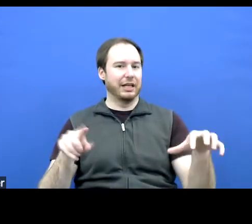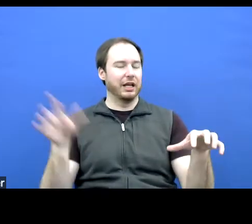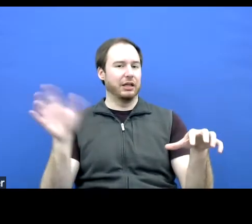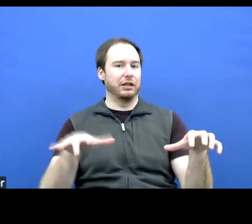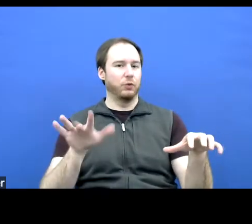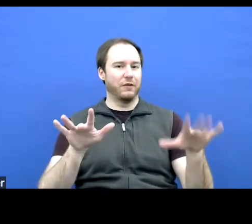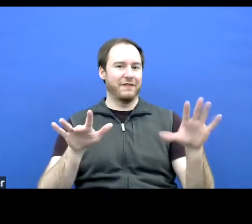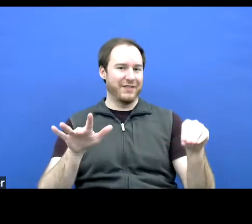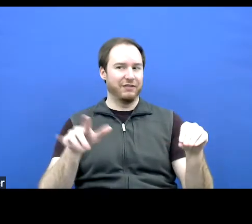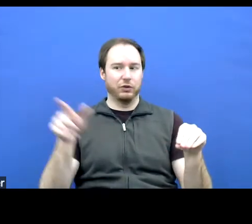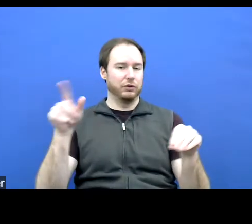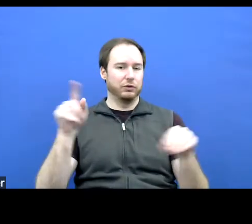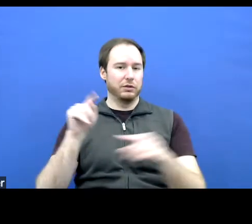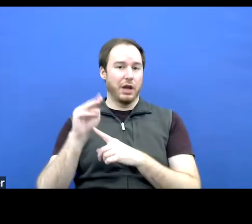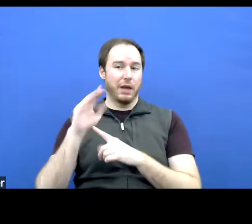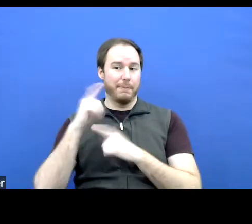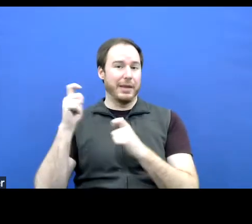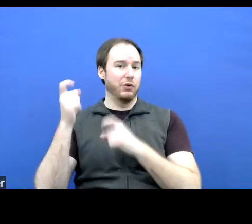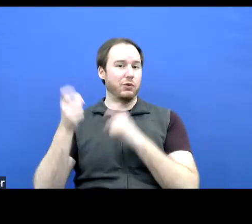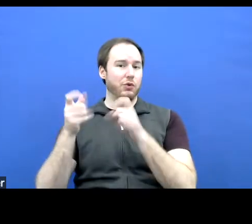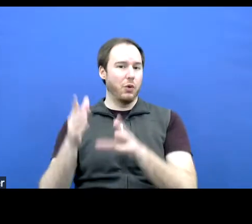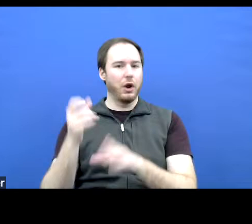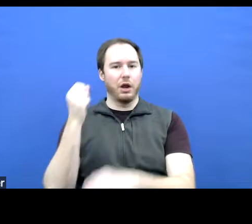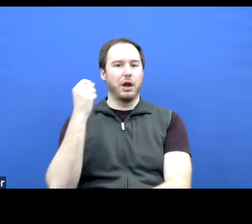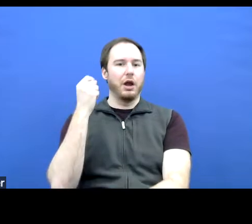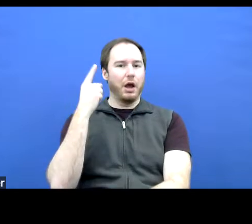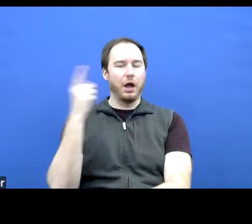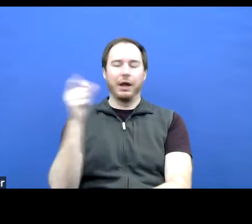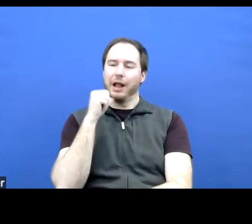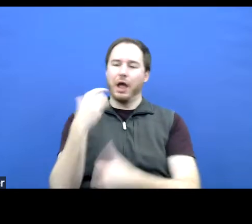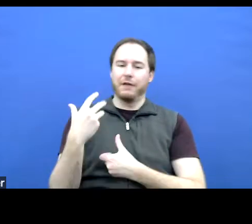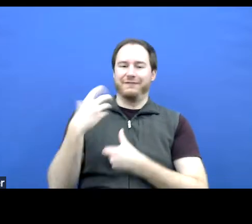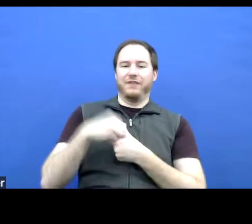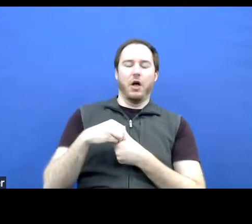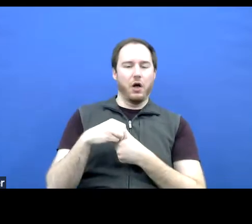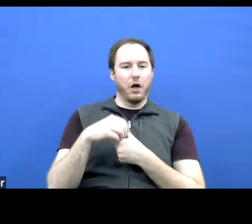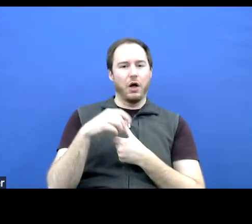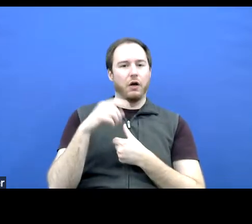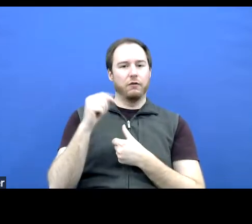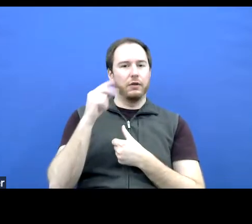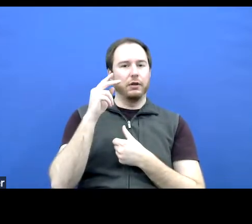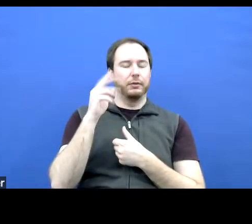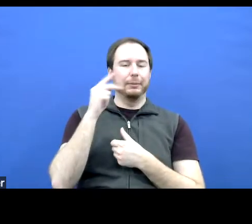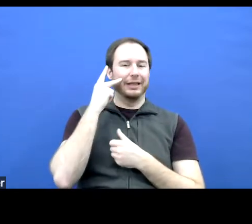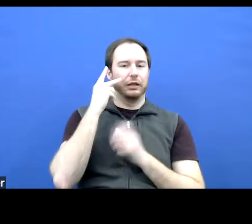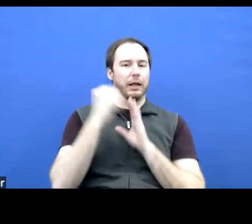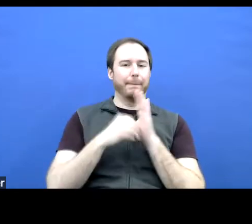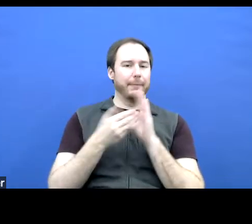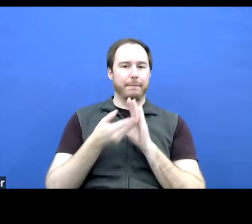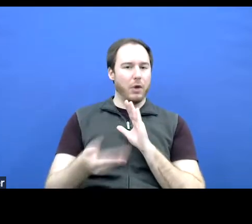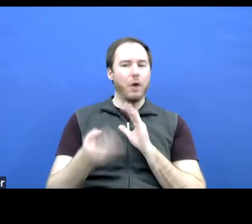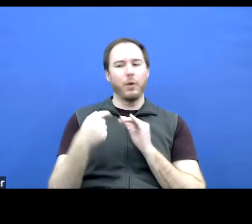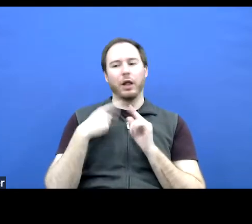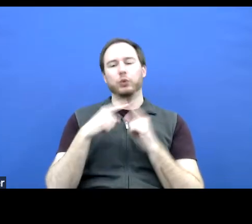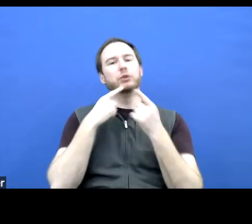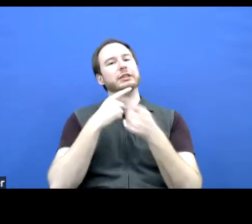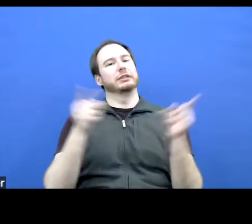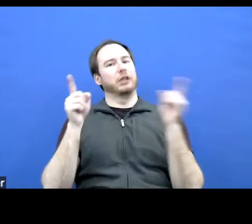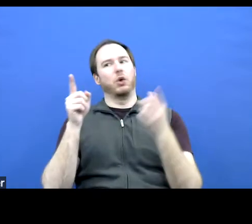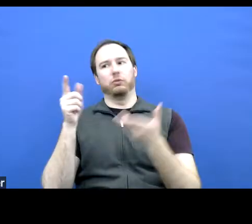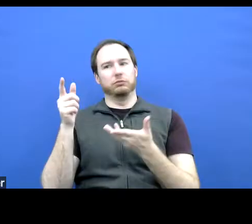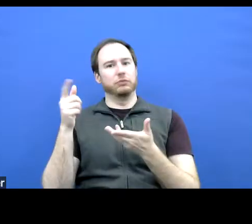So he's a major donor, but again, he's not really involved in the application. But I just like to disclose